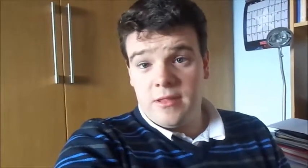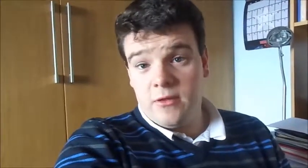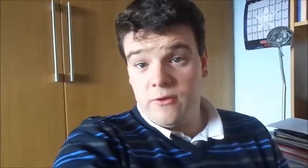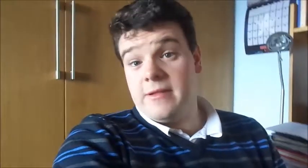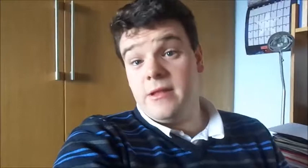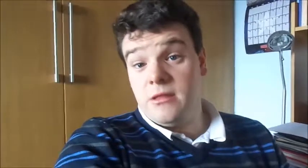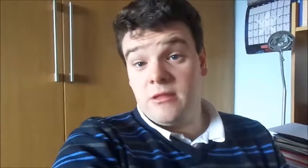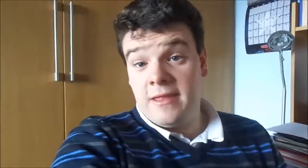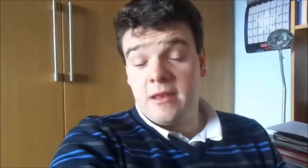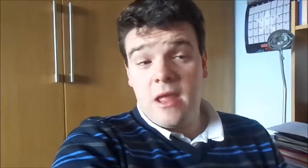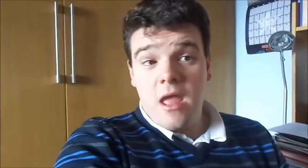say congratulations to that.